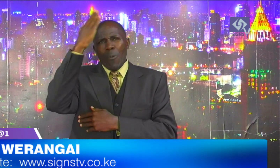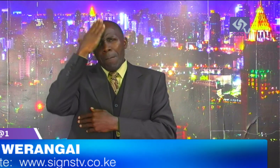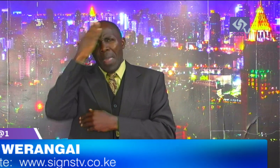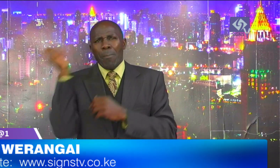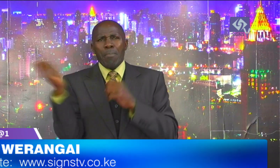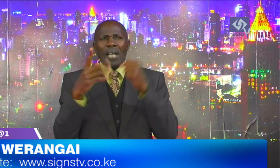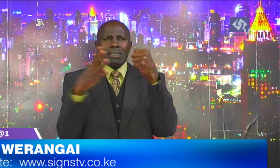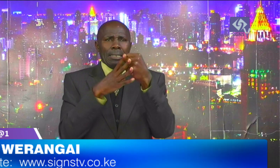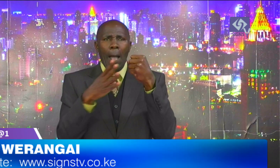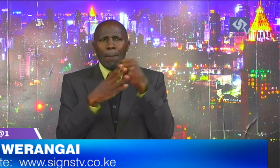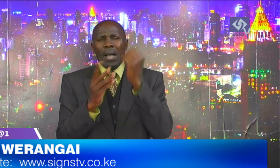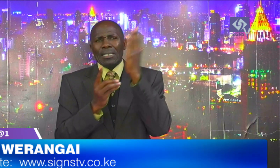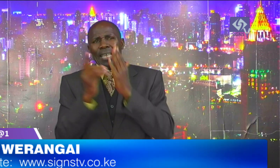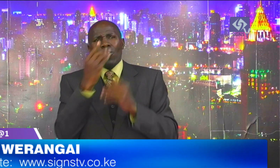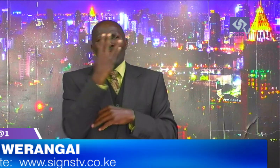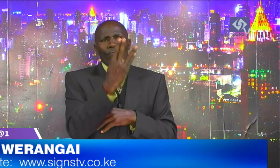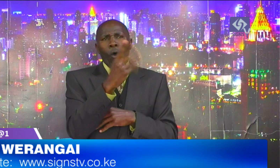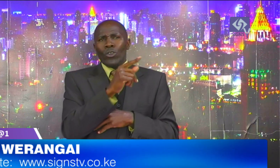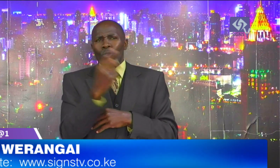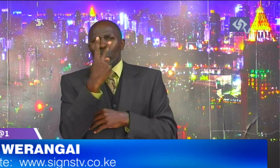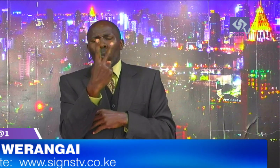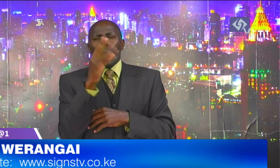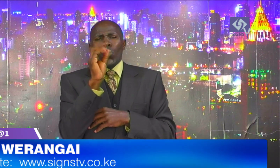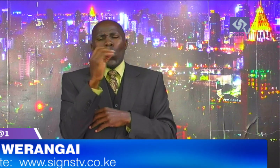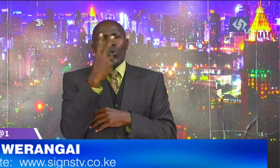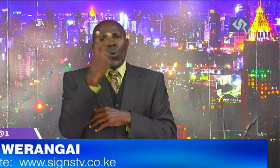is ongoing in Harare on Monday, September